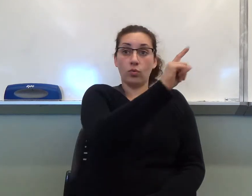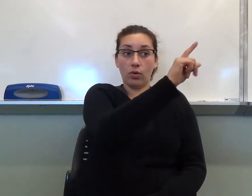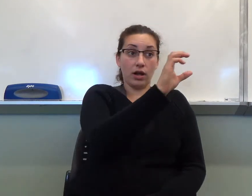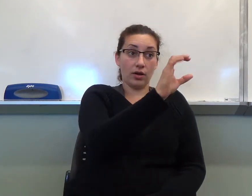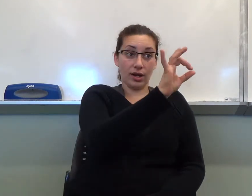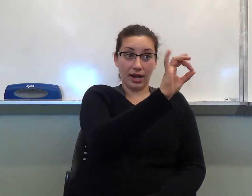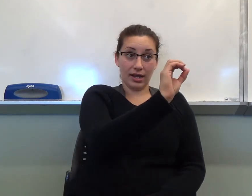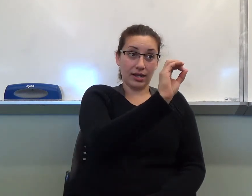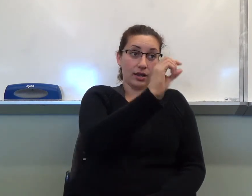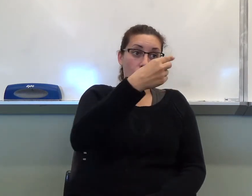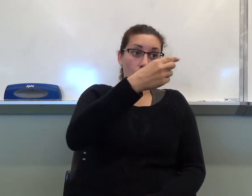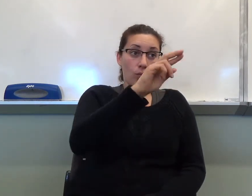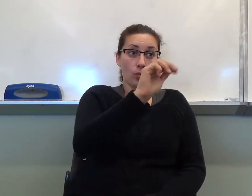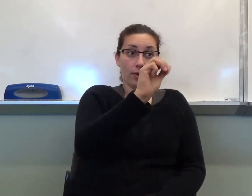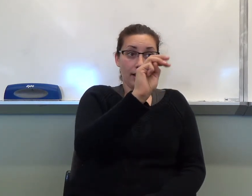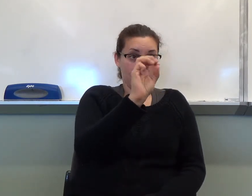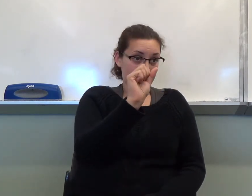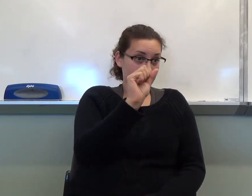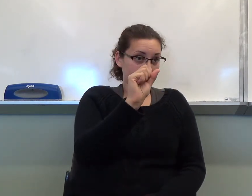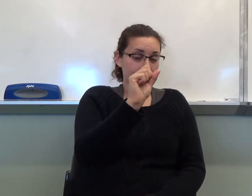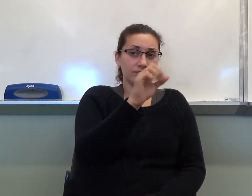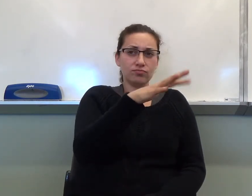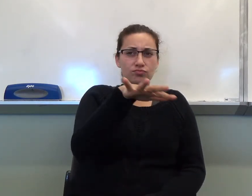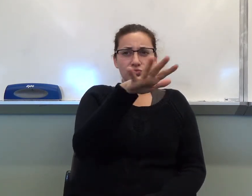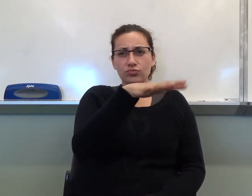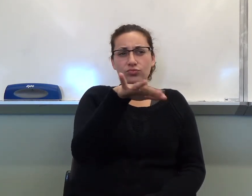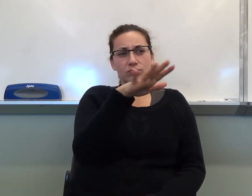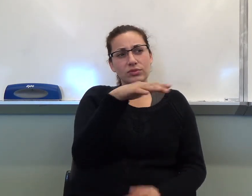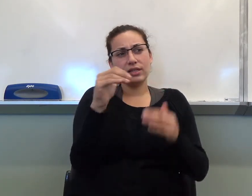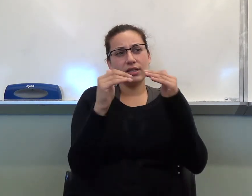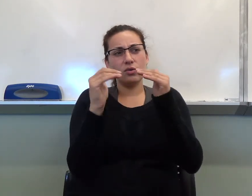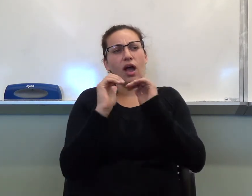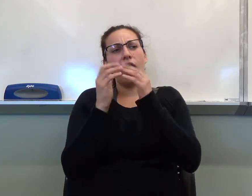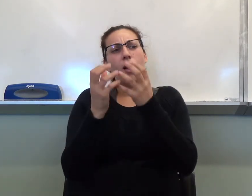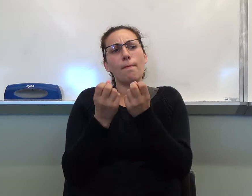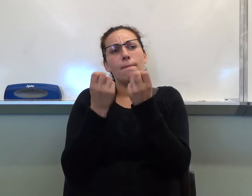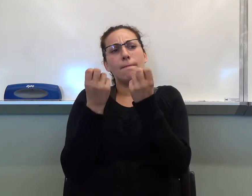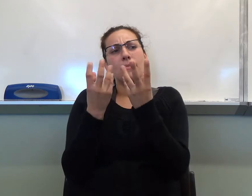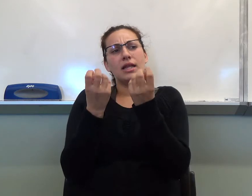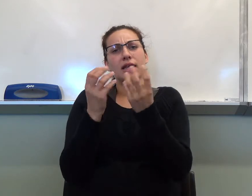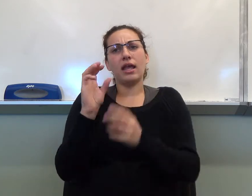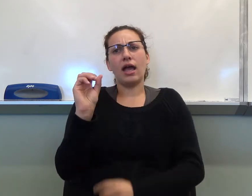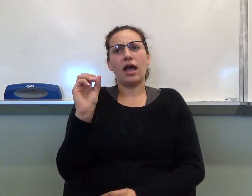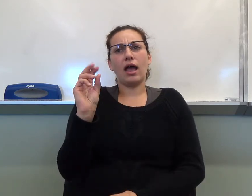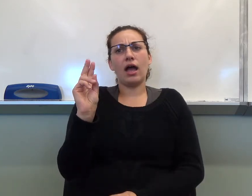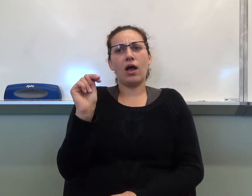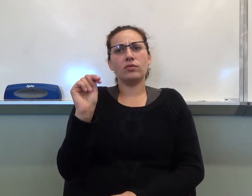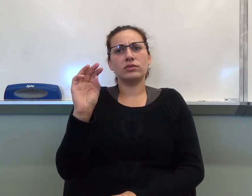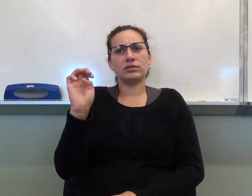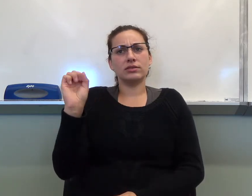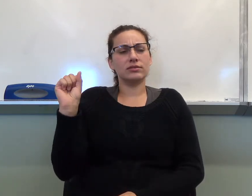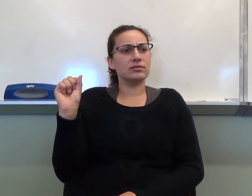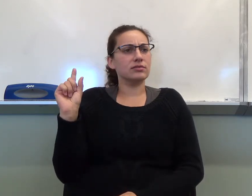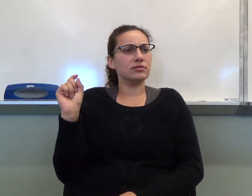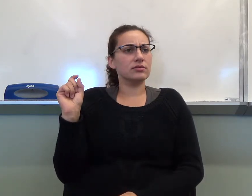grams is, again, approximately equal to how many ounces? And for that, we have to go back to the